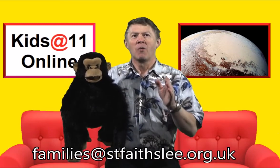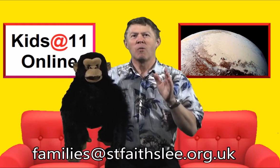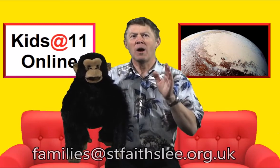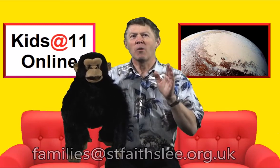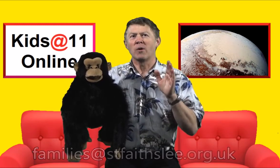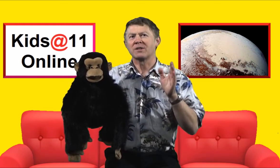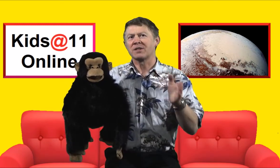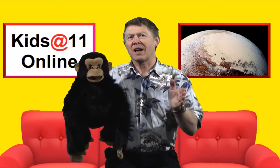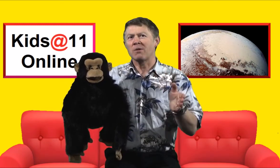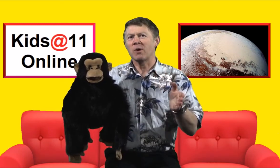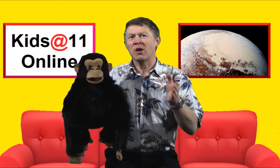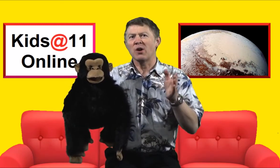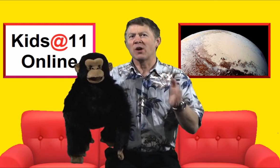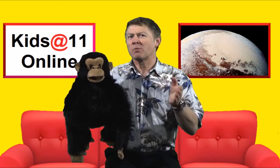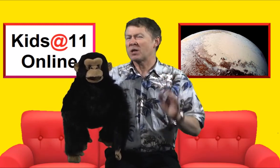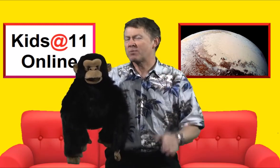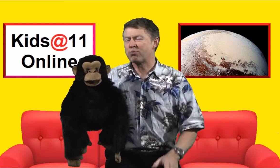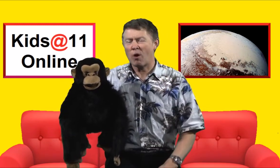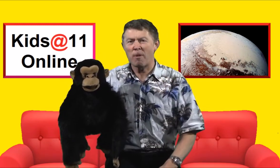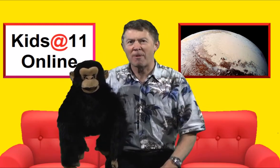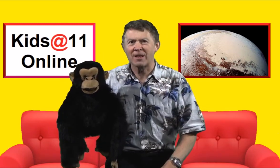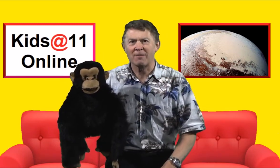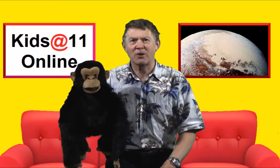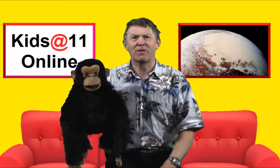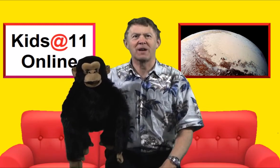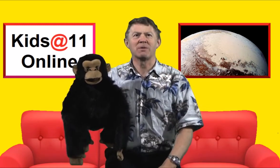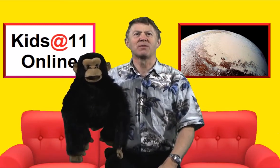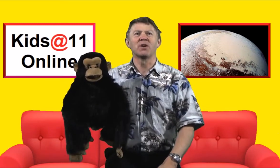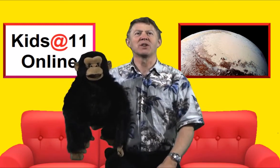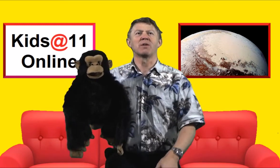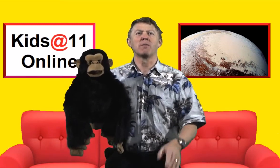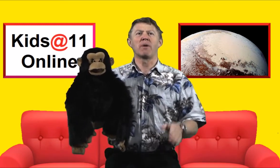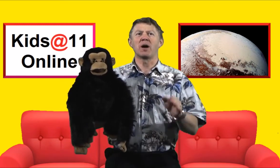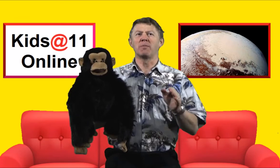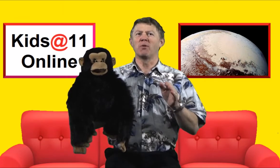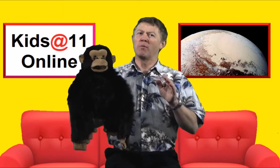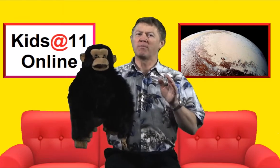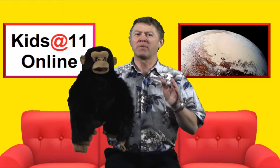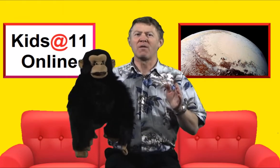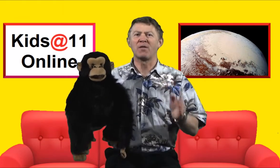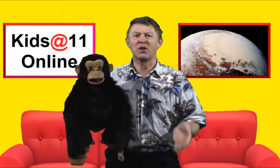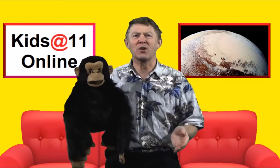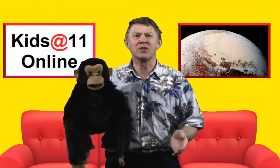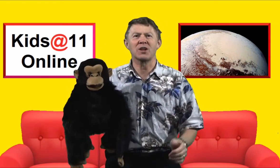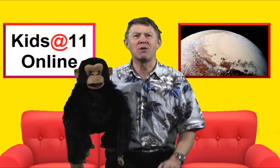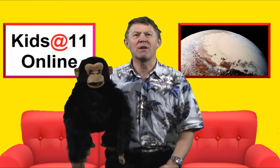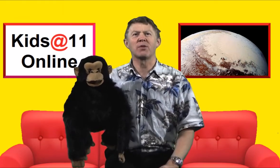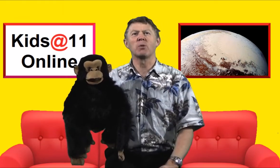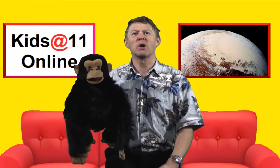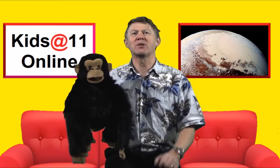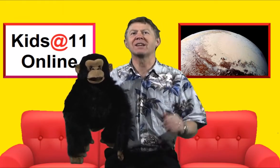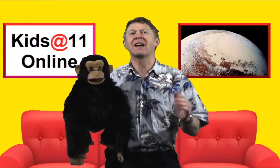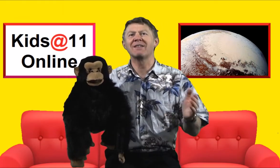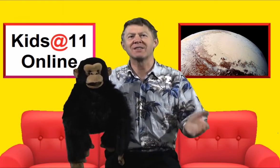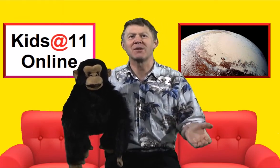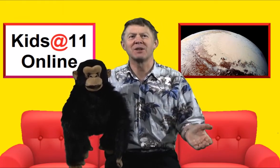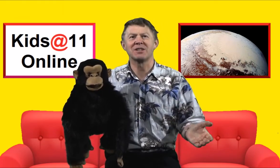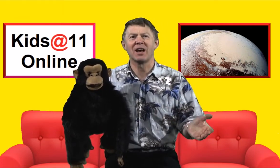Well, today we heard what is probably the most famous verse from the Bible. For God so loved the world, he gave his only son,